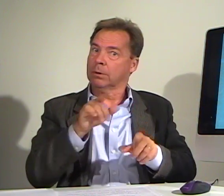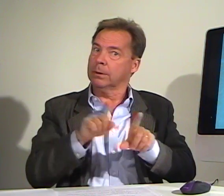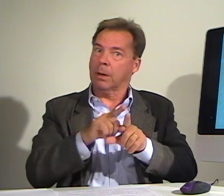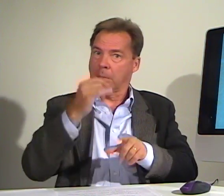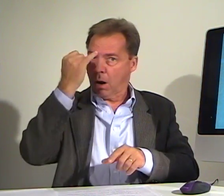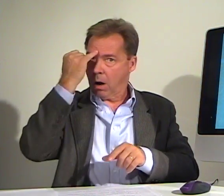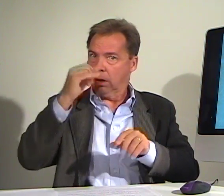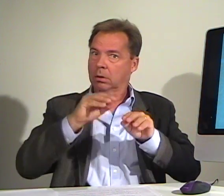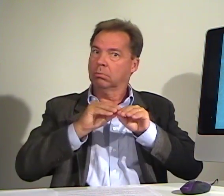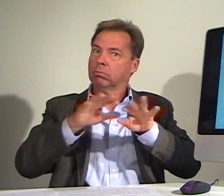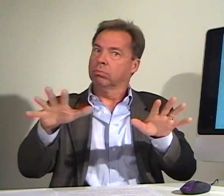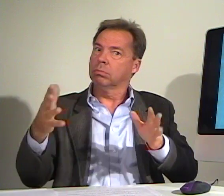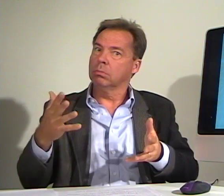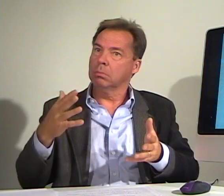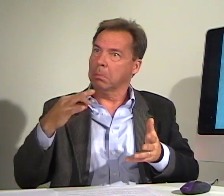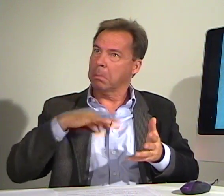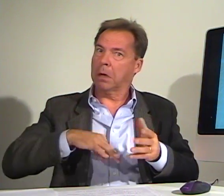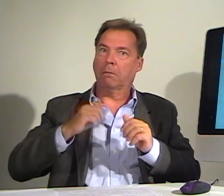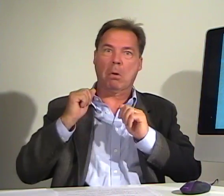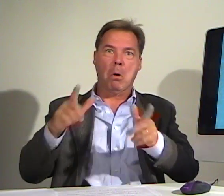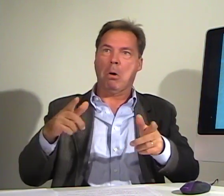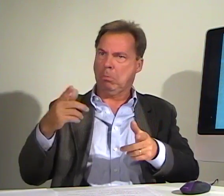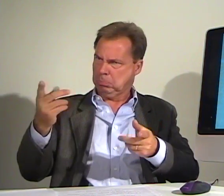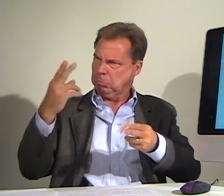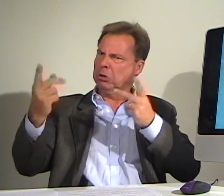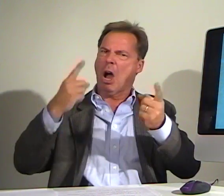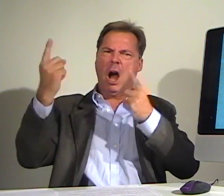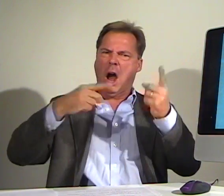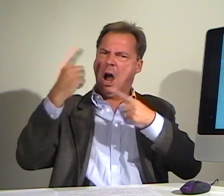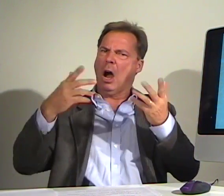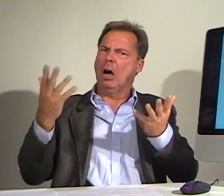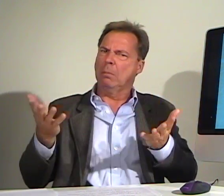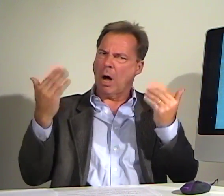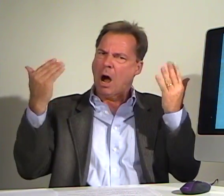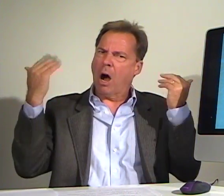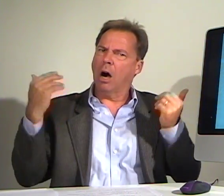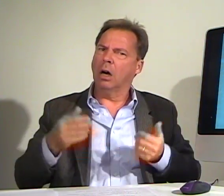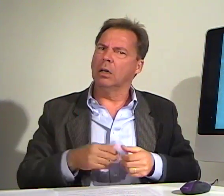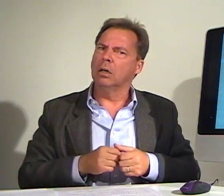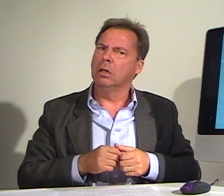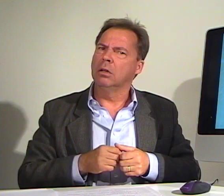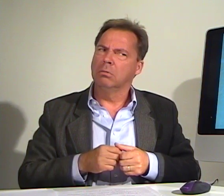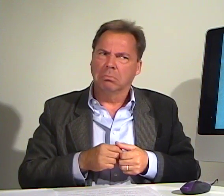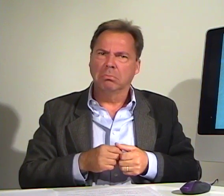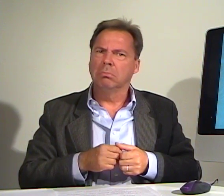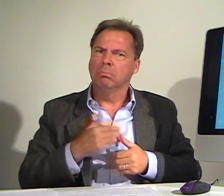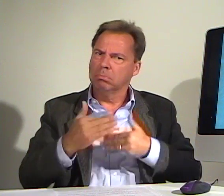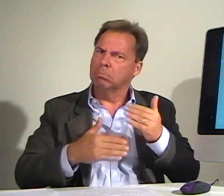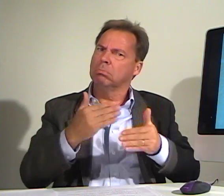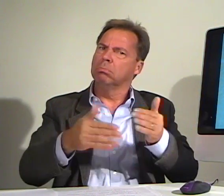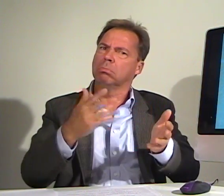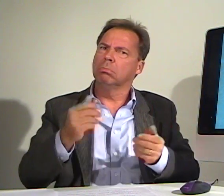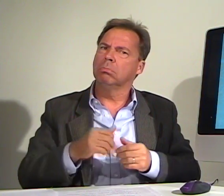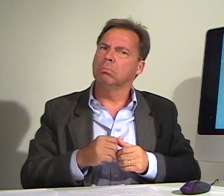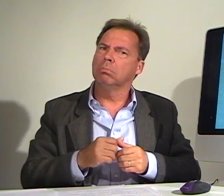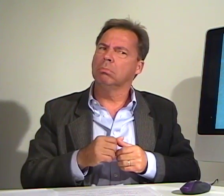my question is, can ASL follow along this same path where everybody benefits from its use and not just those who are